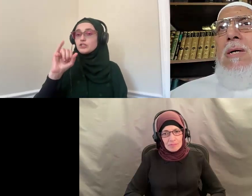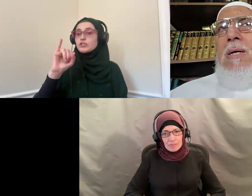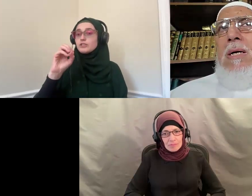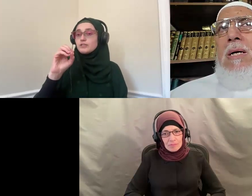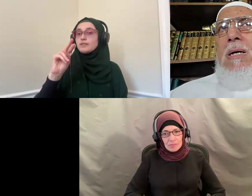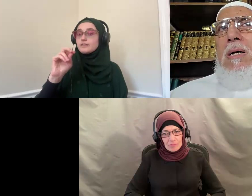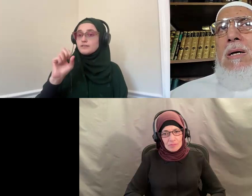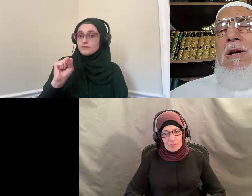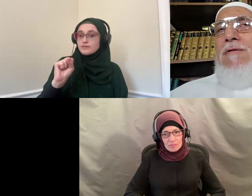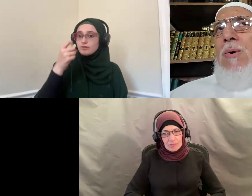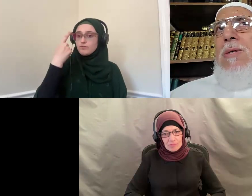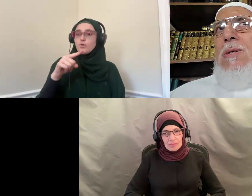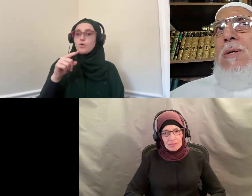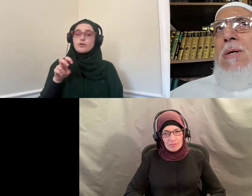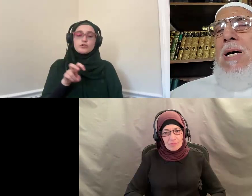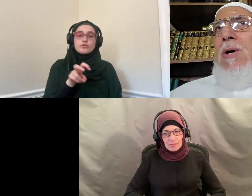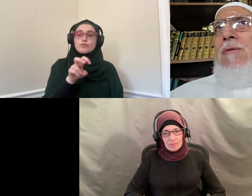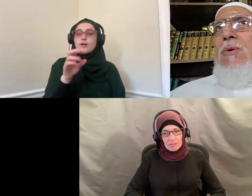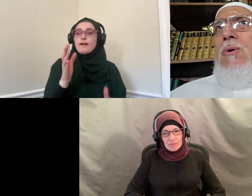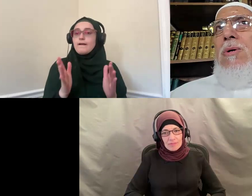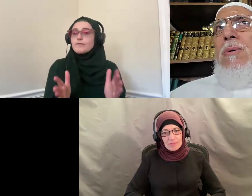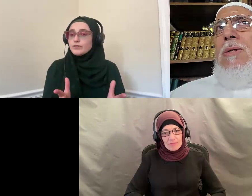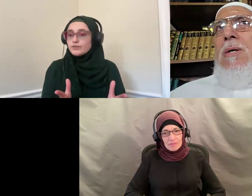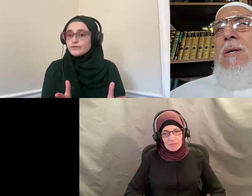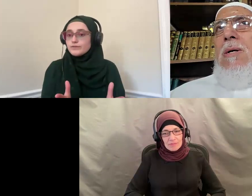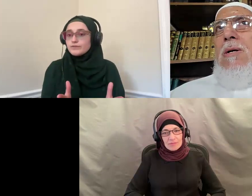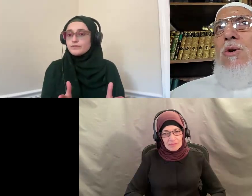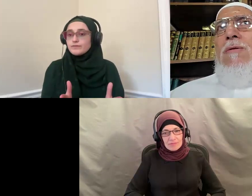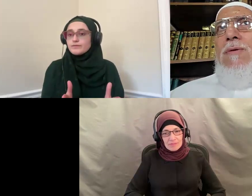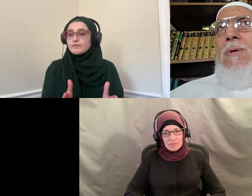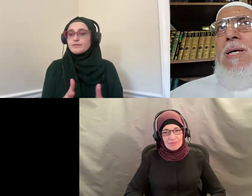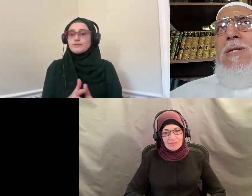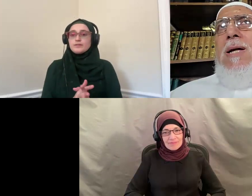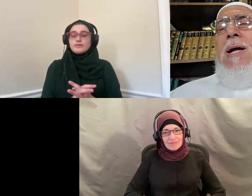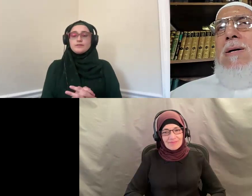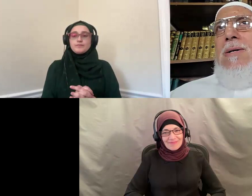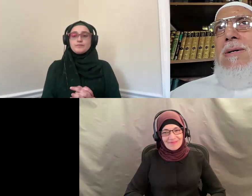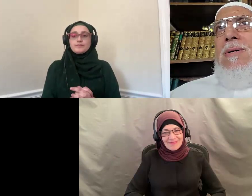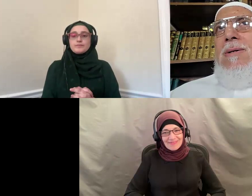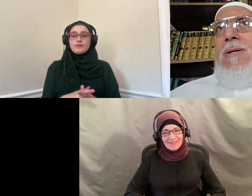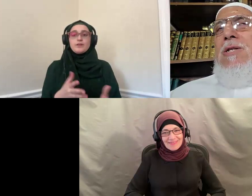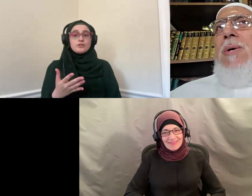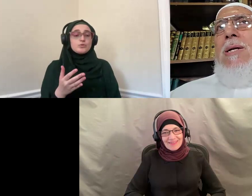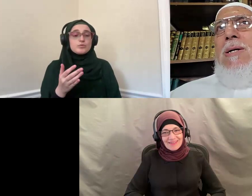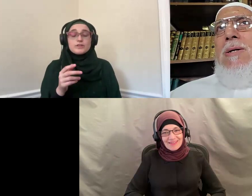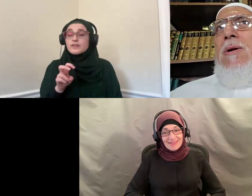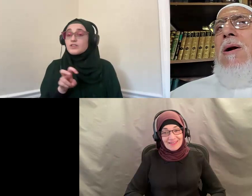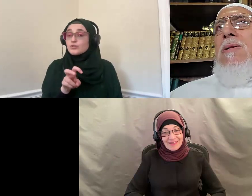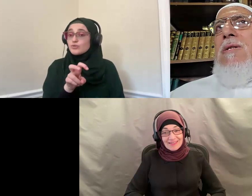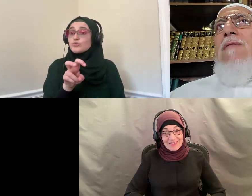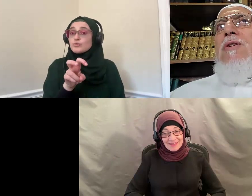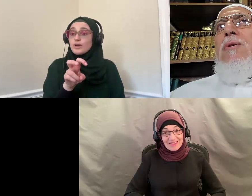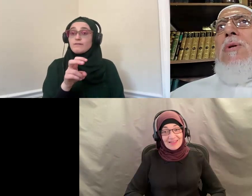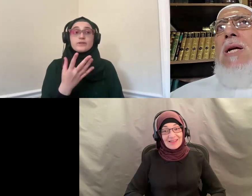across a forest and you have to go through it, your food is there. It's ready. There